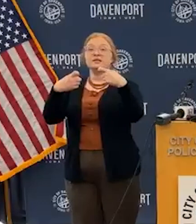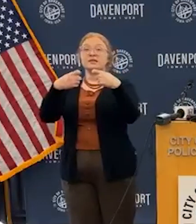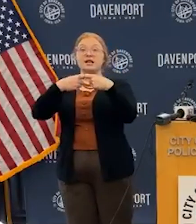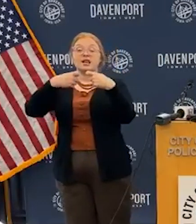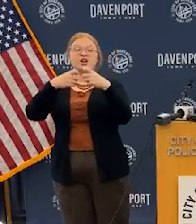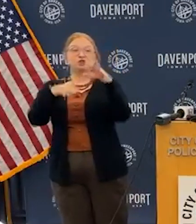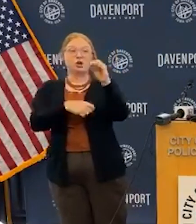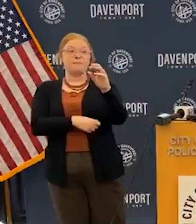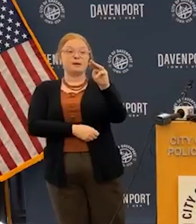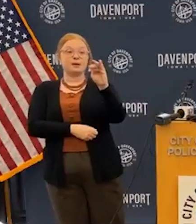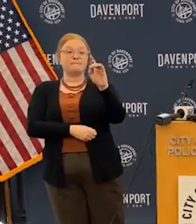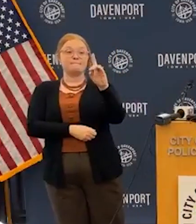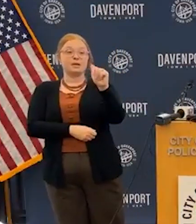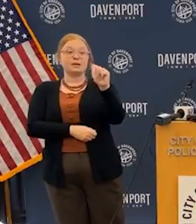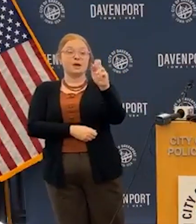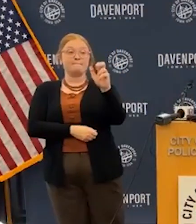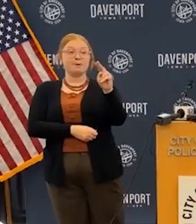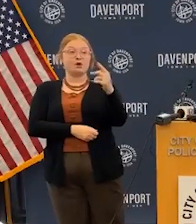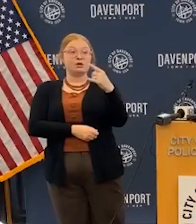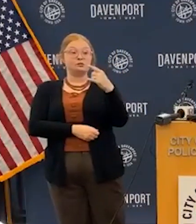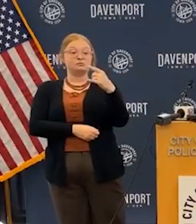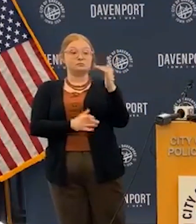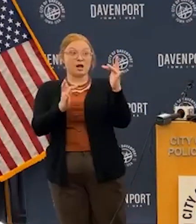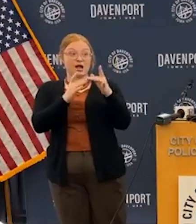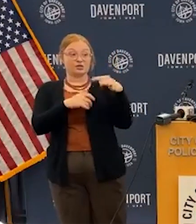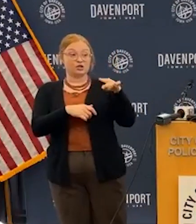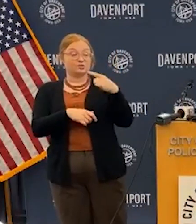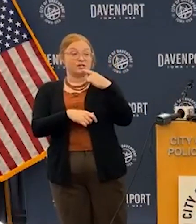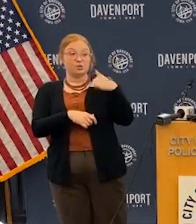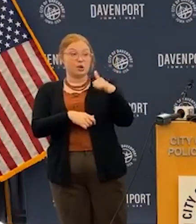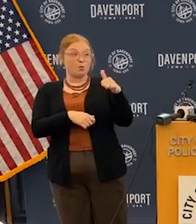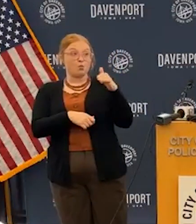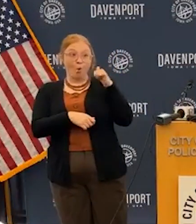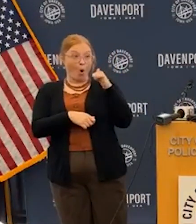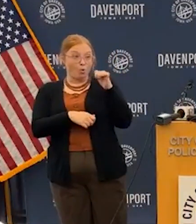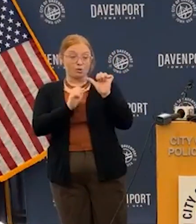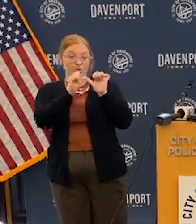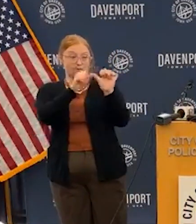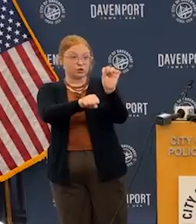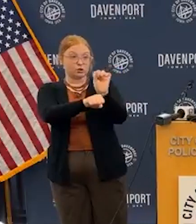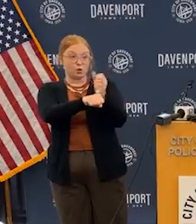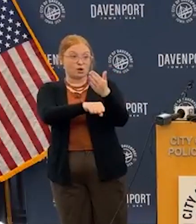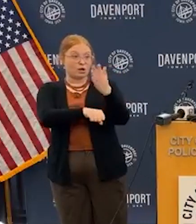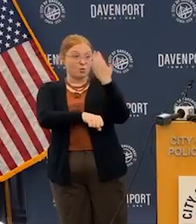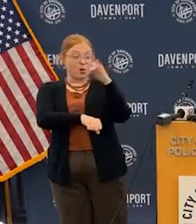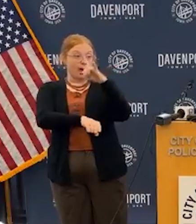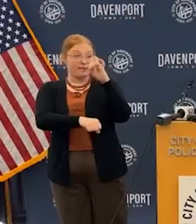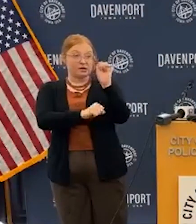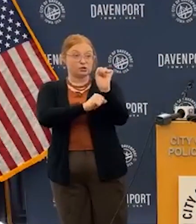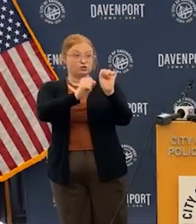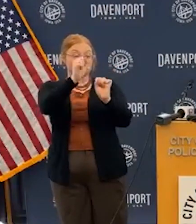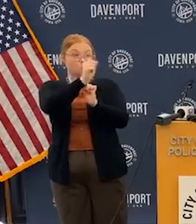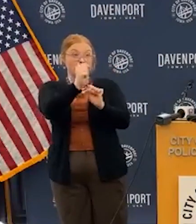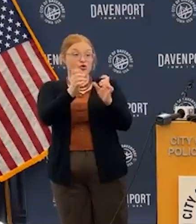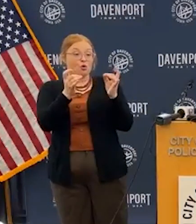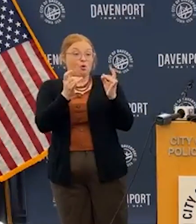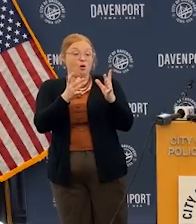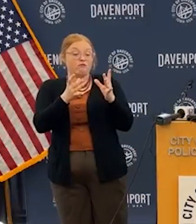continue to do work around the building based on what were structural issues. They needed the facade reinforced. That was back in